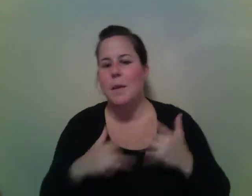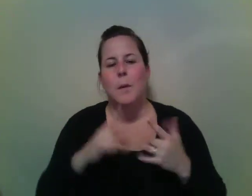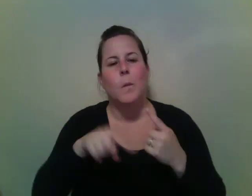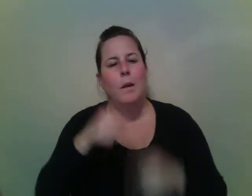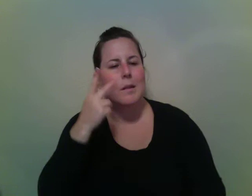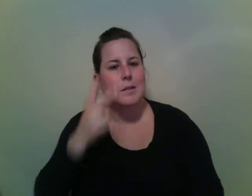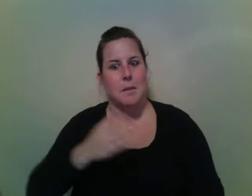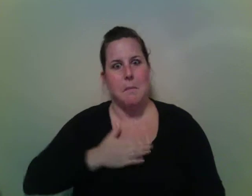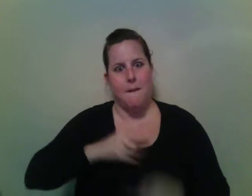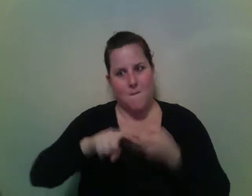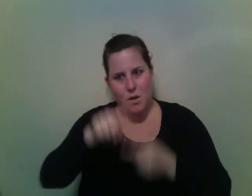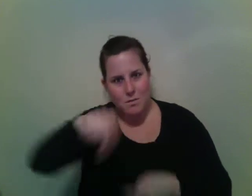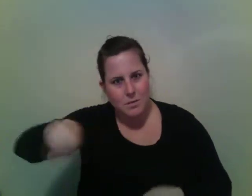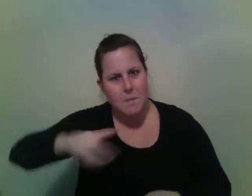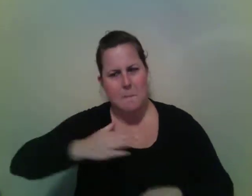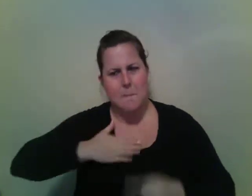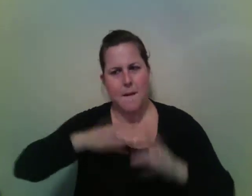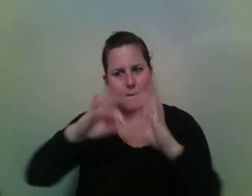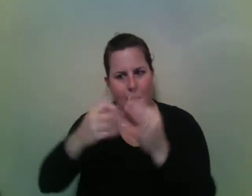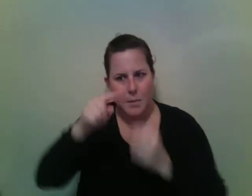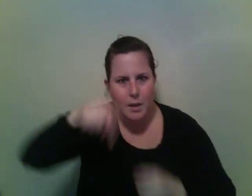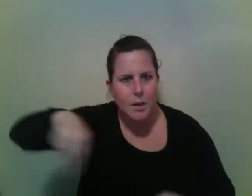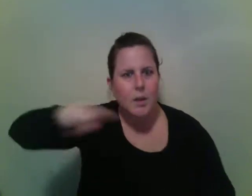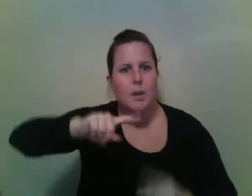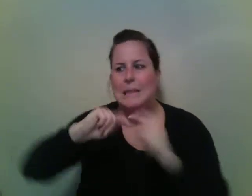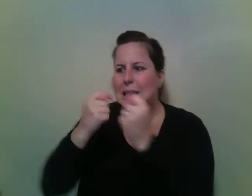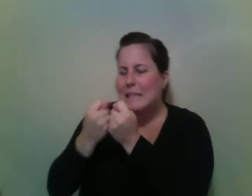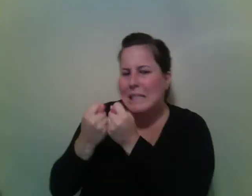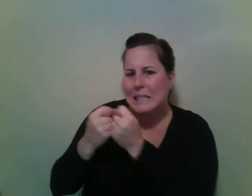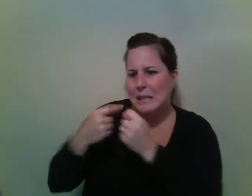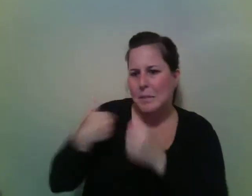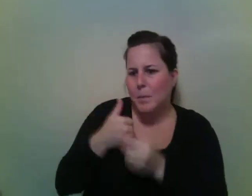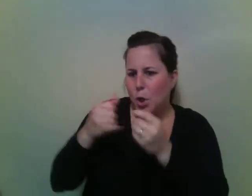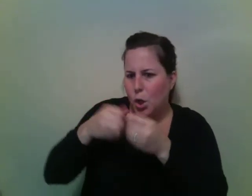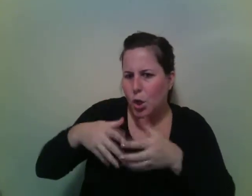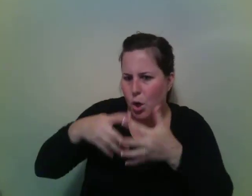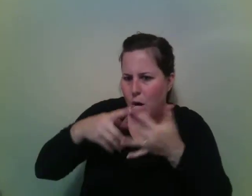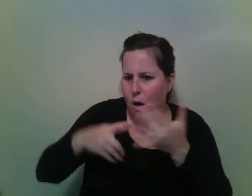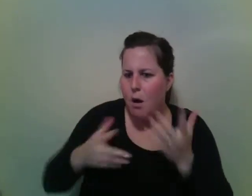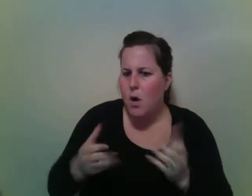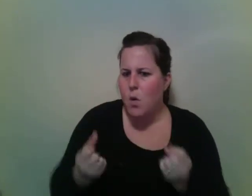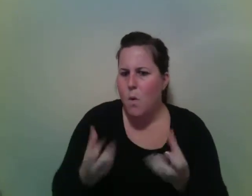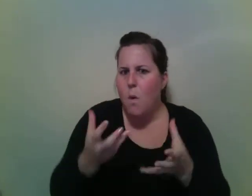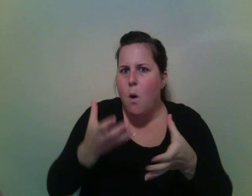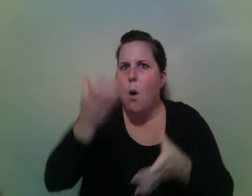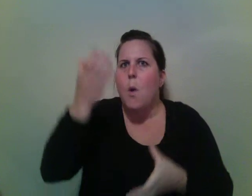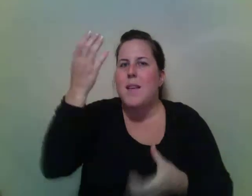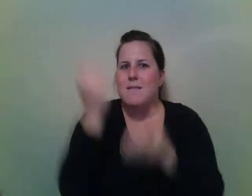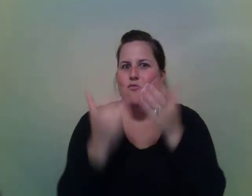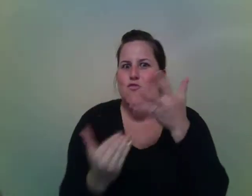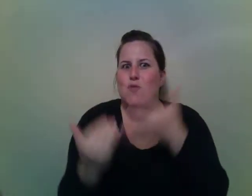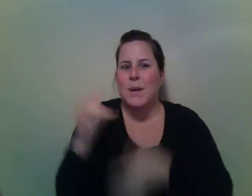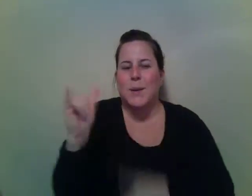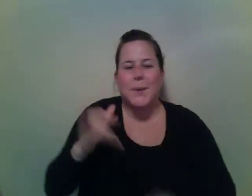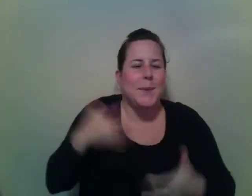my friends and family and team members growing up and ranking up than I do myself. And so it's so fun to